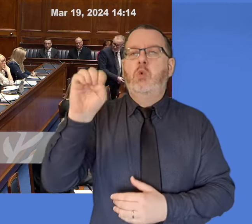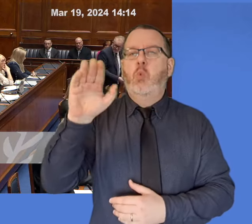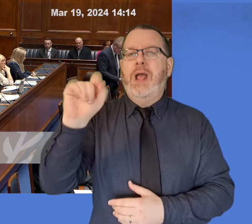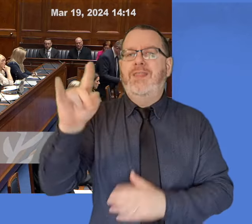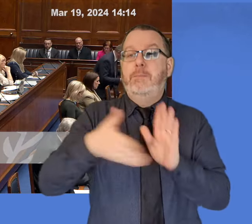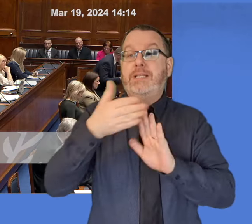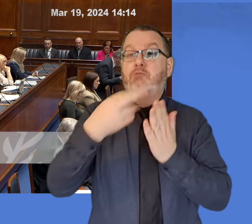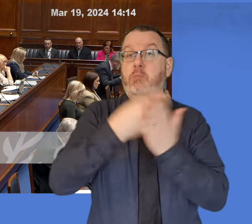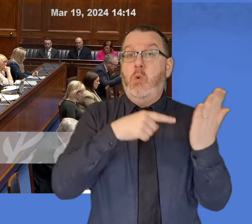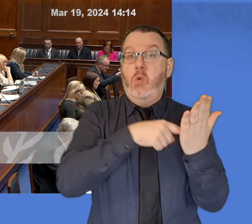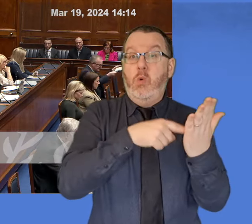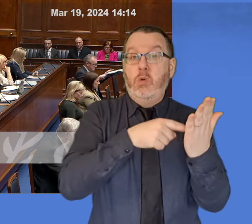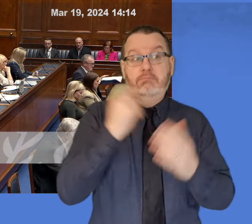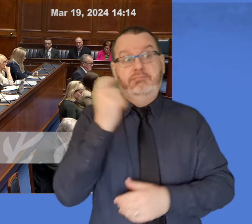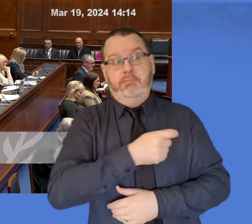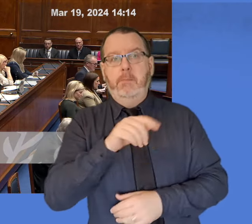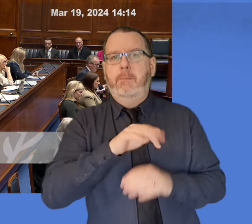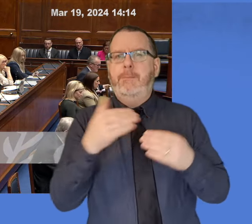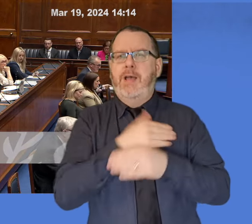Hargy. Mr. Kearney.